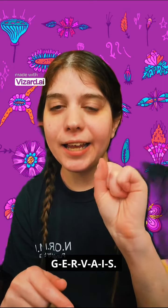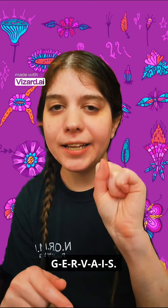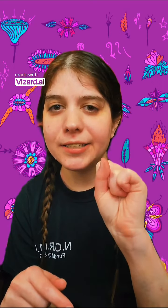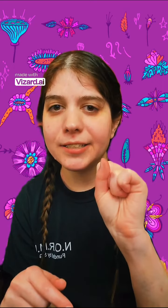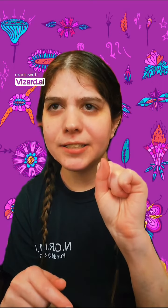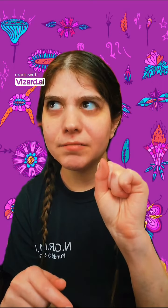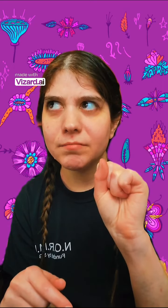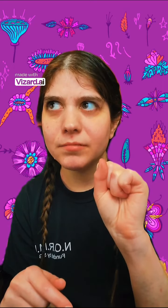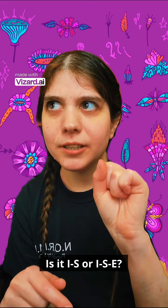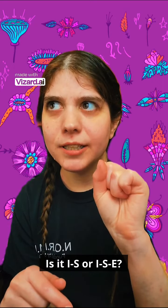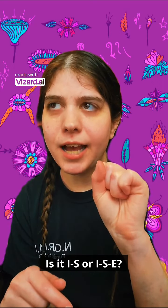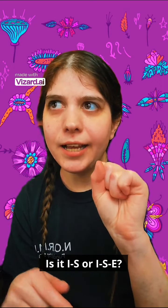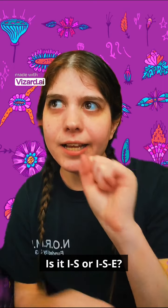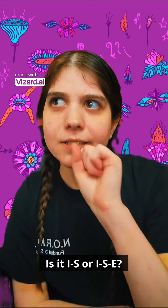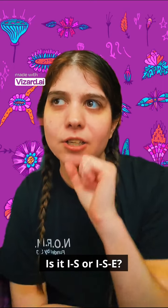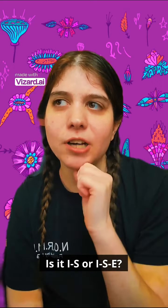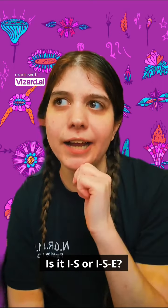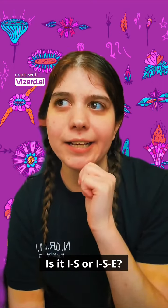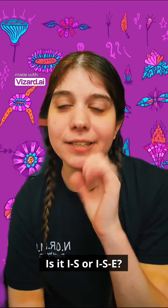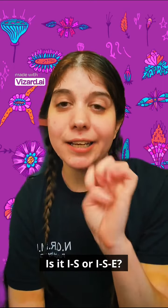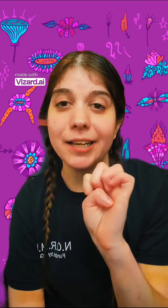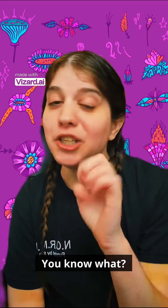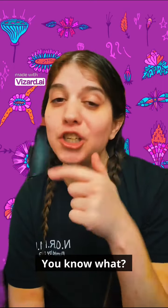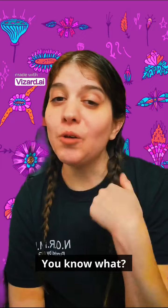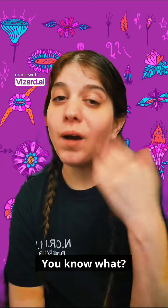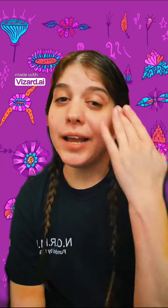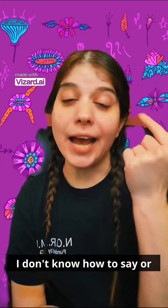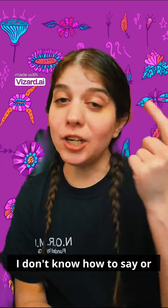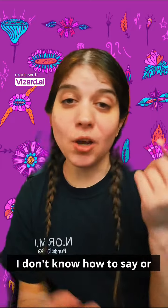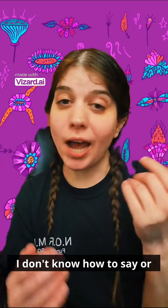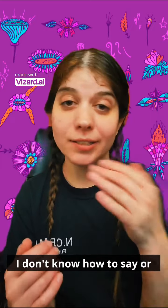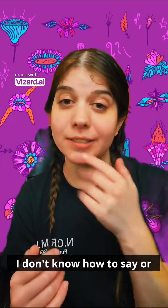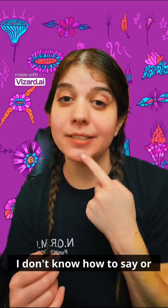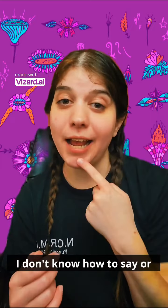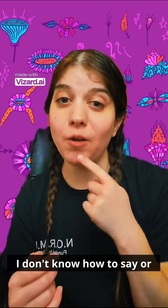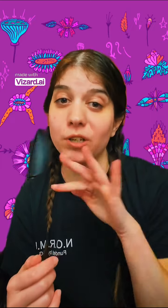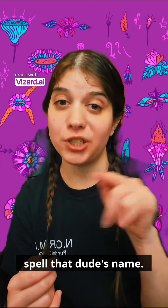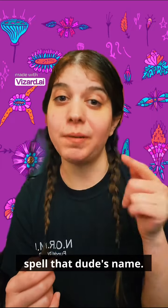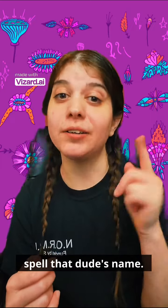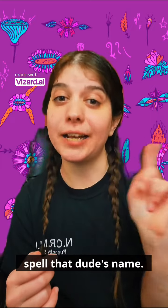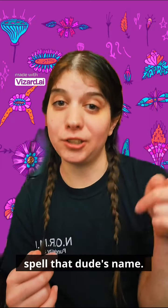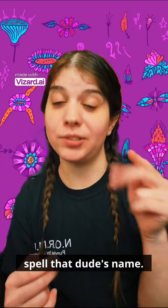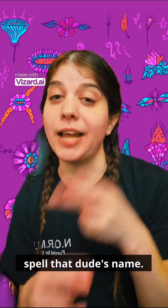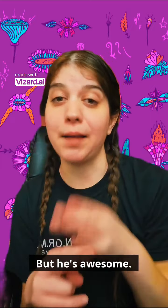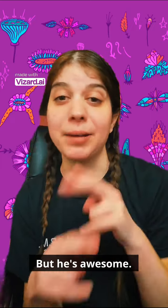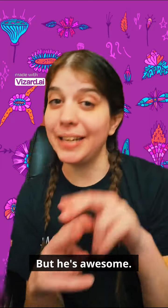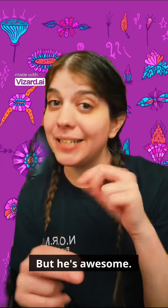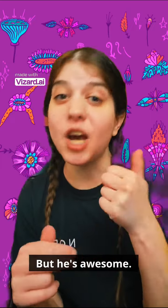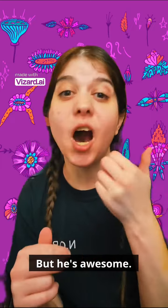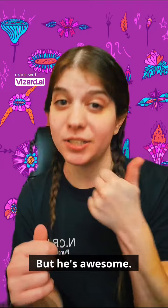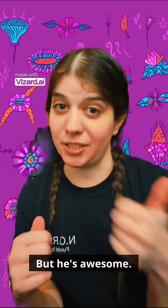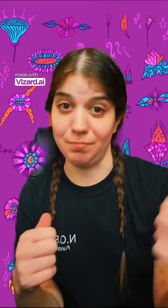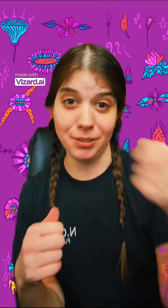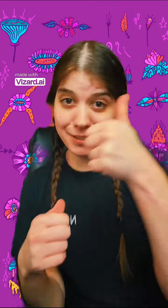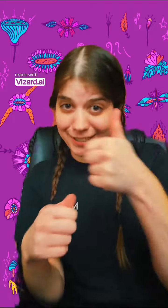Gervais. Is it I-S or I-S-E? You know what? I don't know how to say or spell that dude's name, but he's awesome.